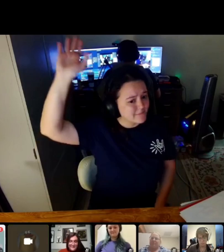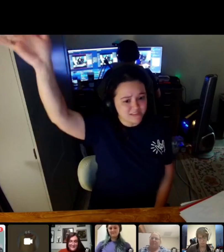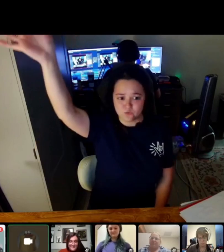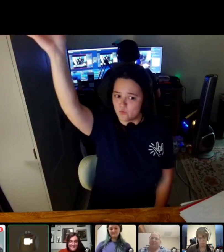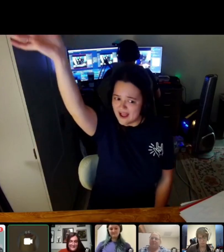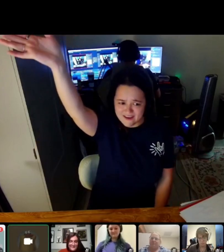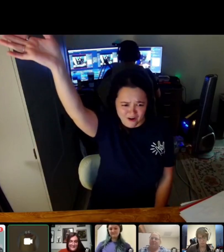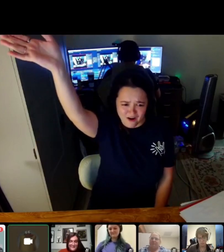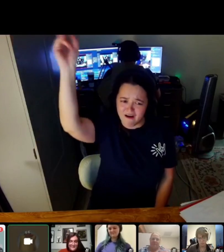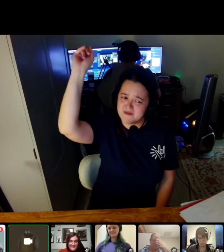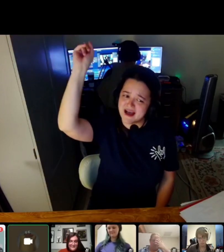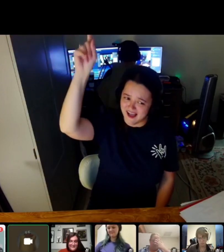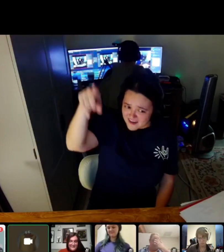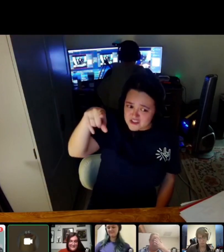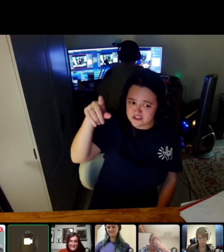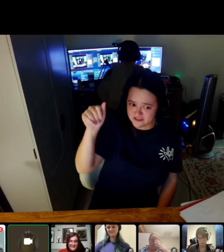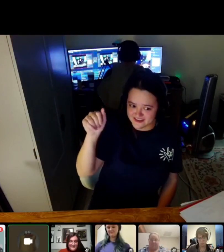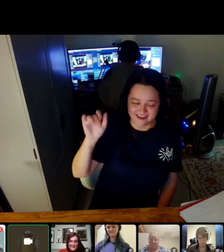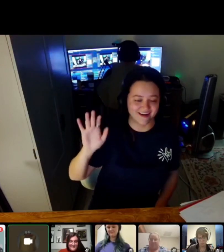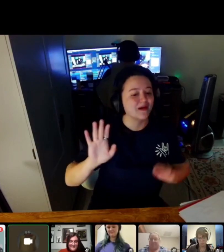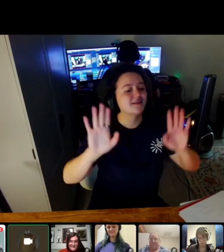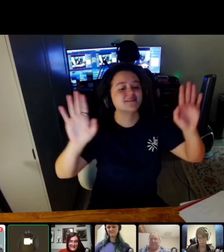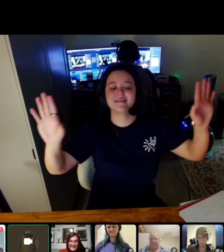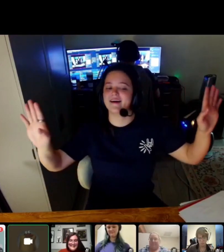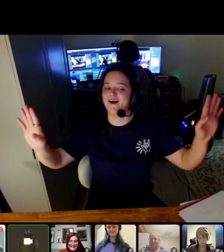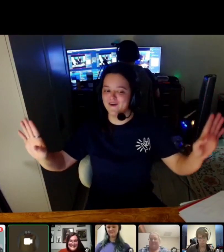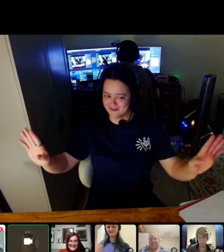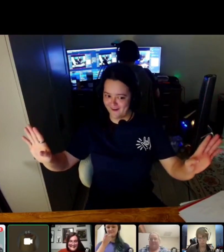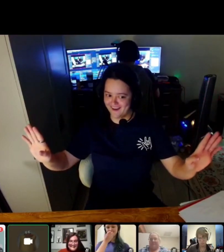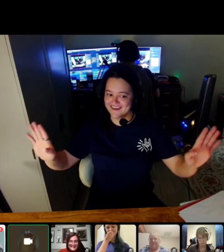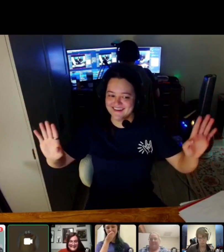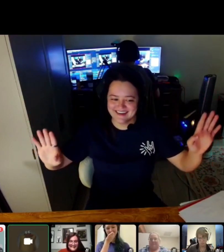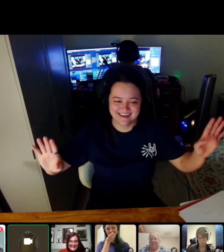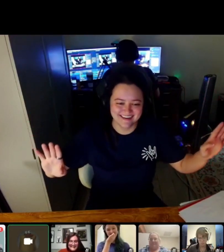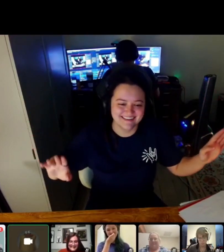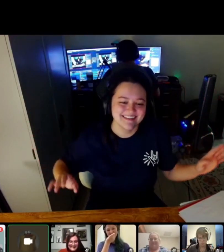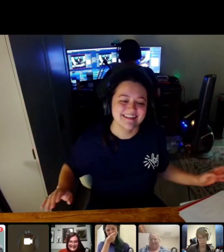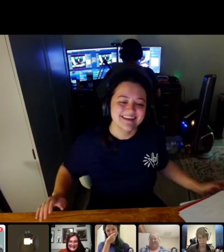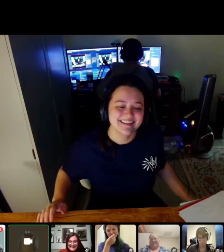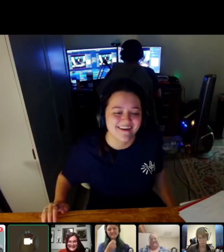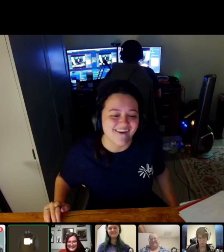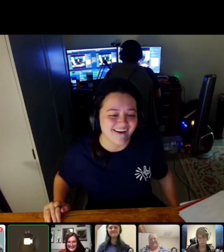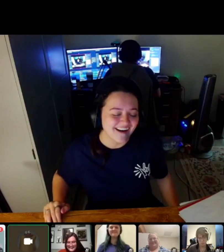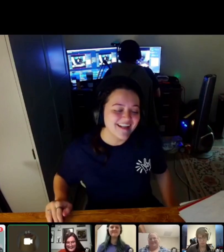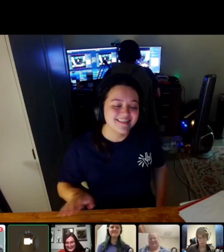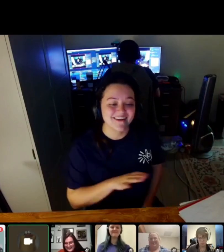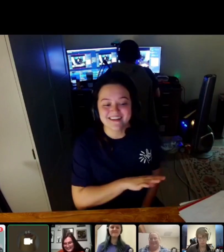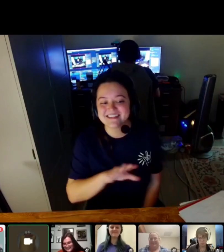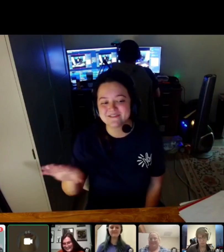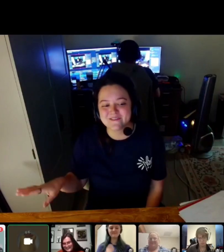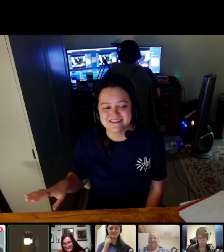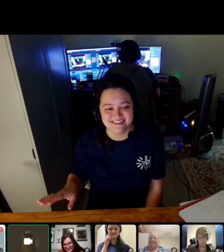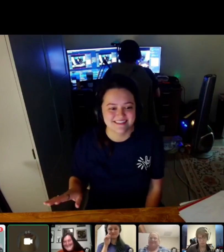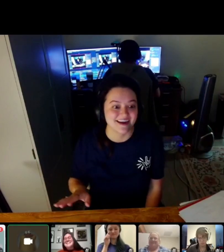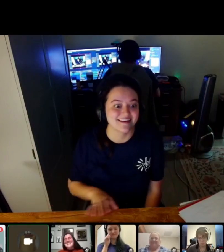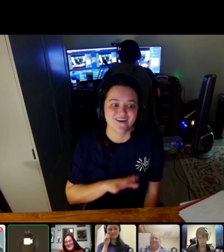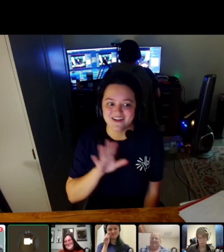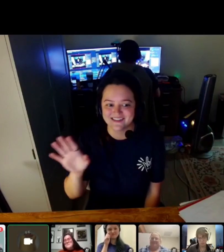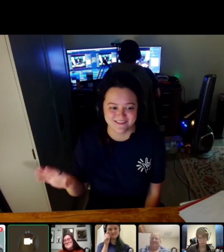Miss Wagner, actually, and I'm like, hold on. There are lots of different ways to sign lots of